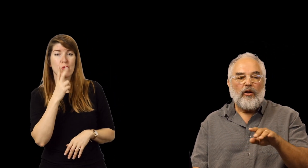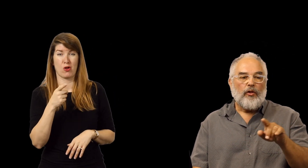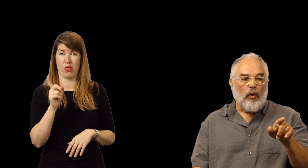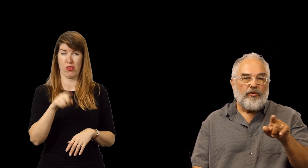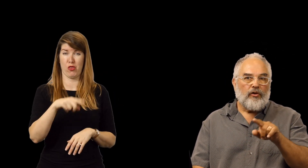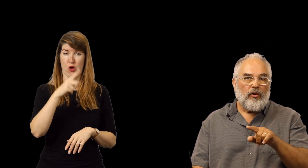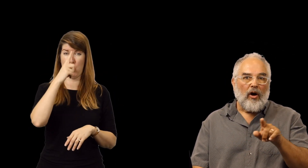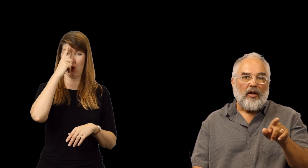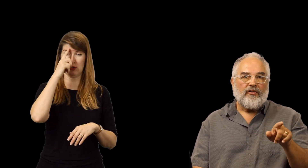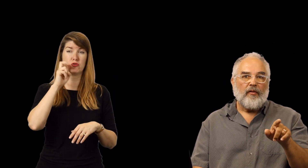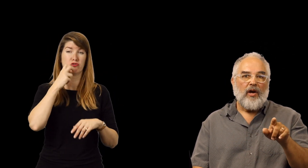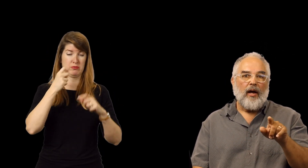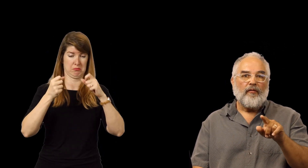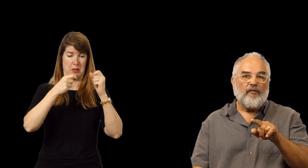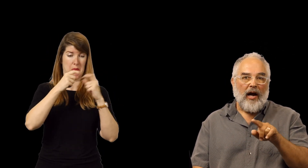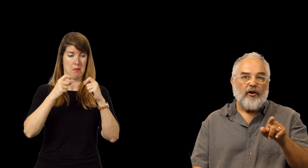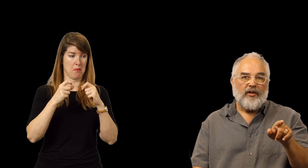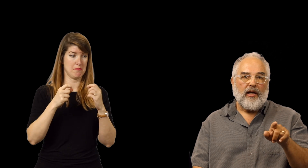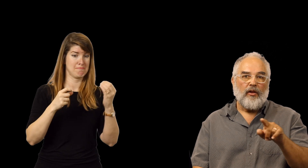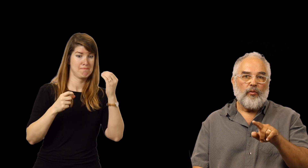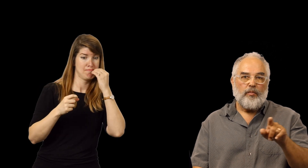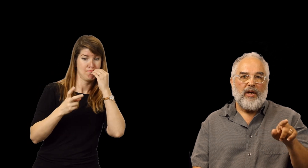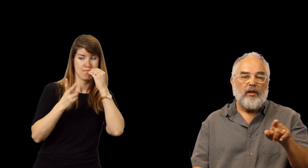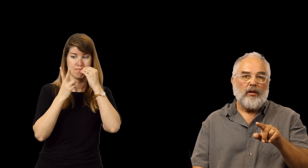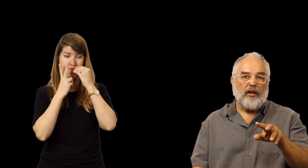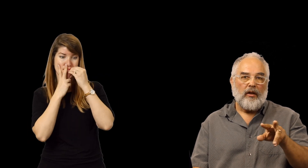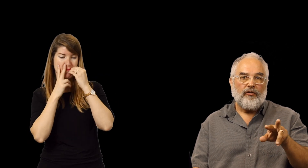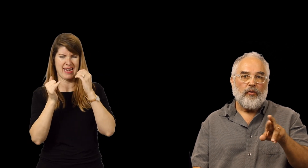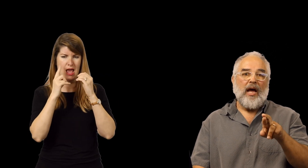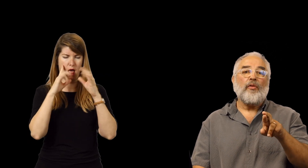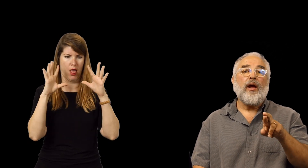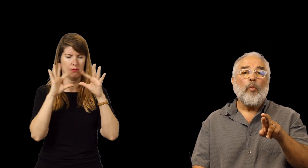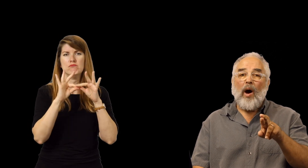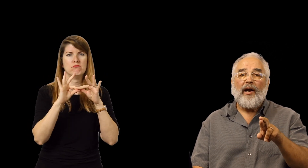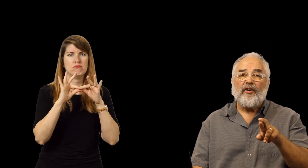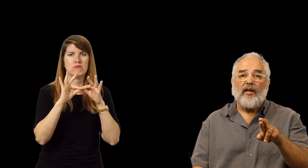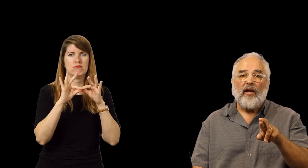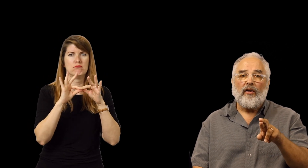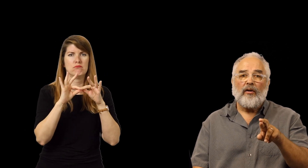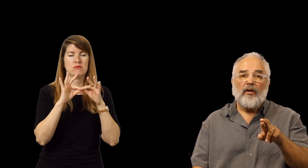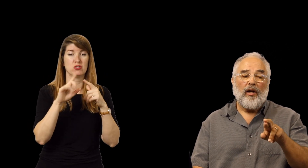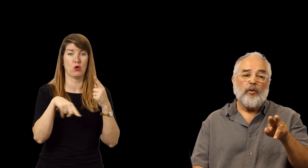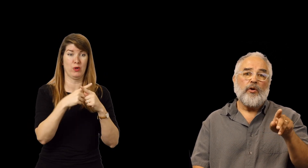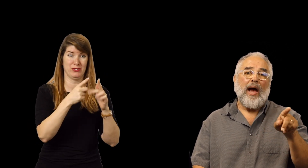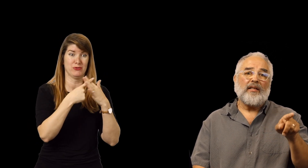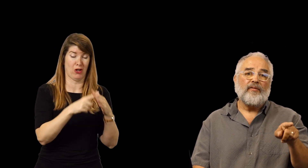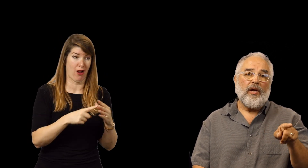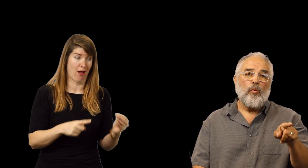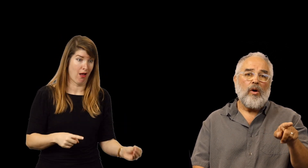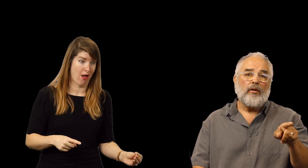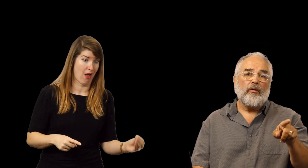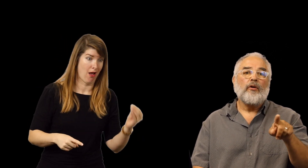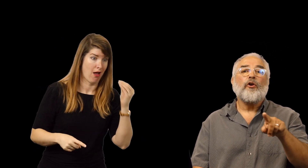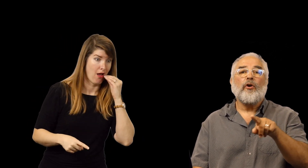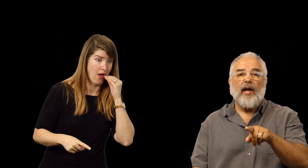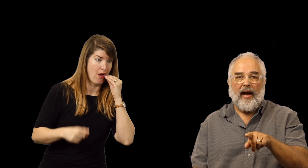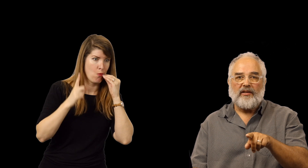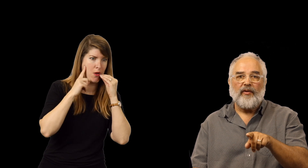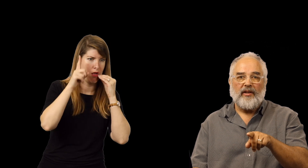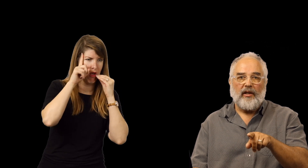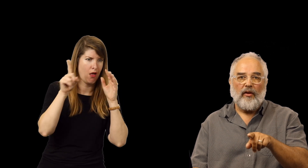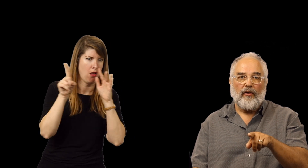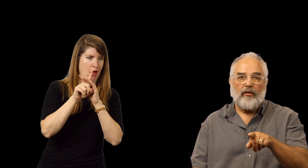smoke. Those neurons have gotten fired together repeatedly, so now they are wired together. And when you activate one, you're